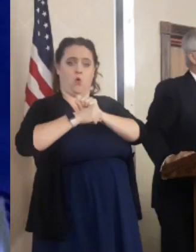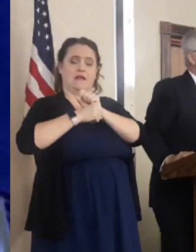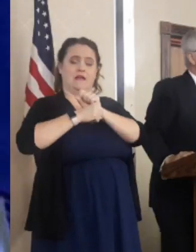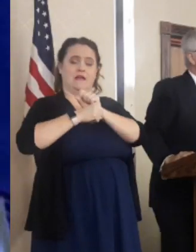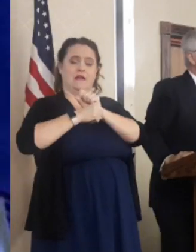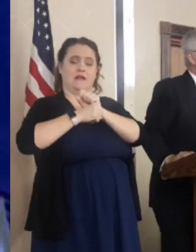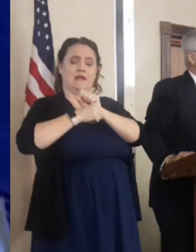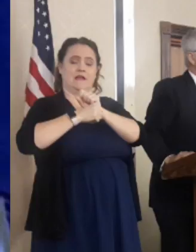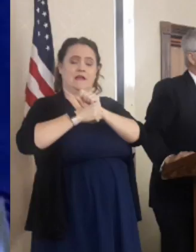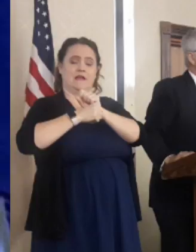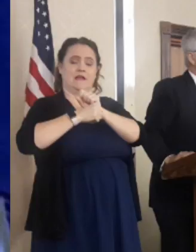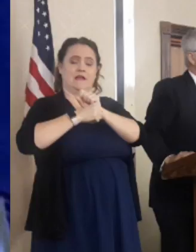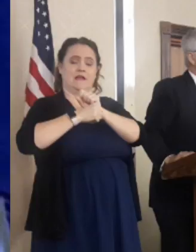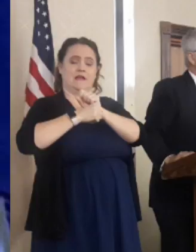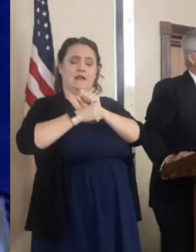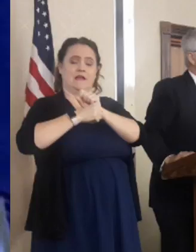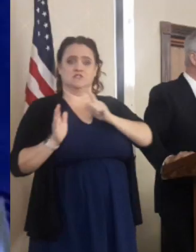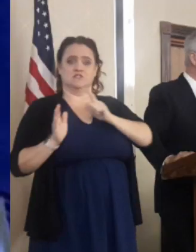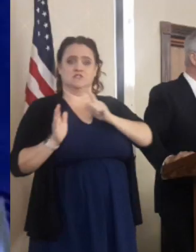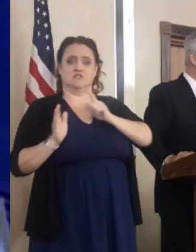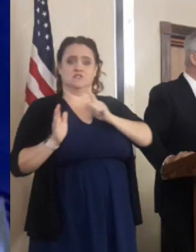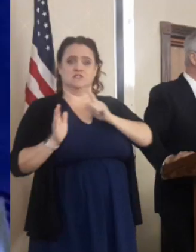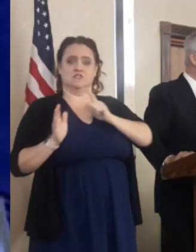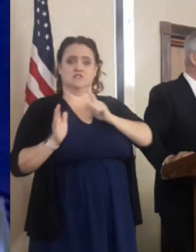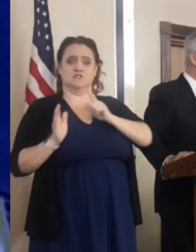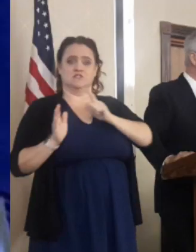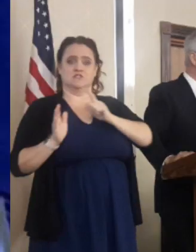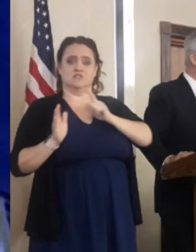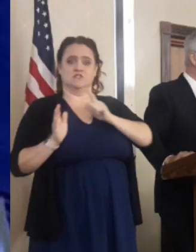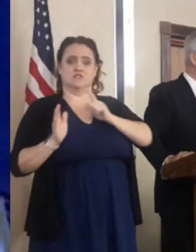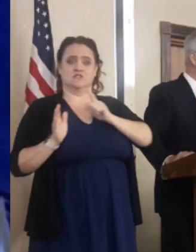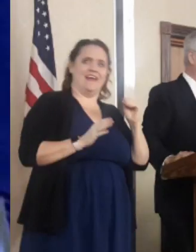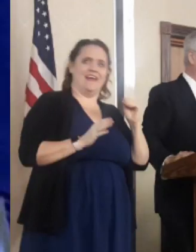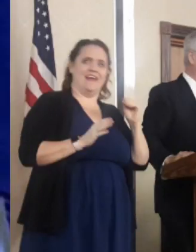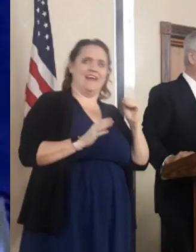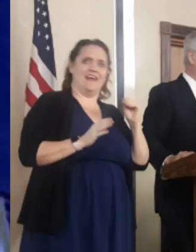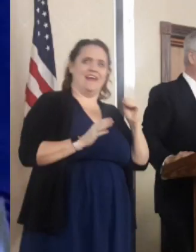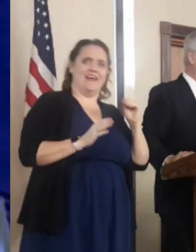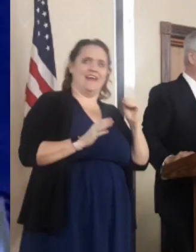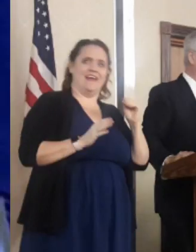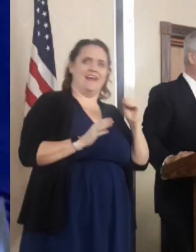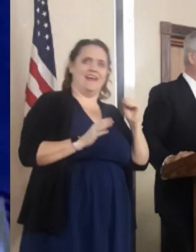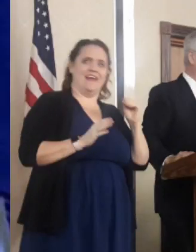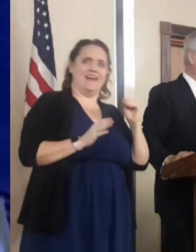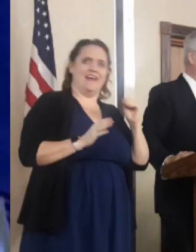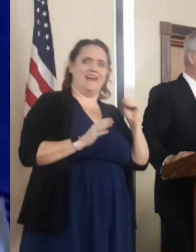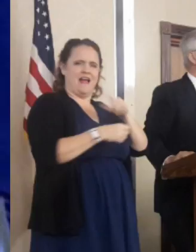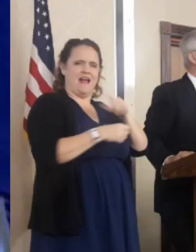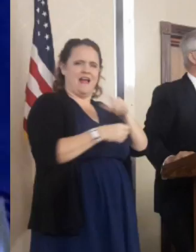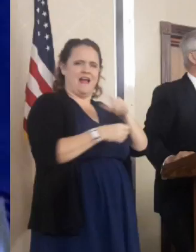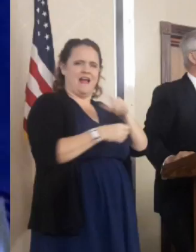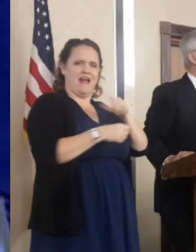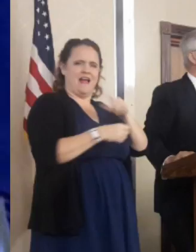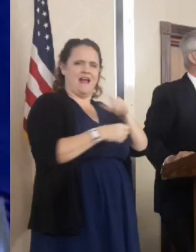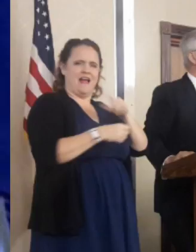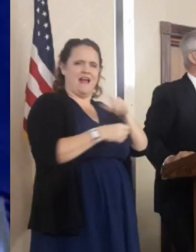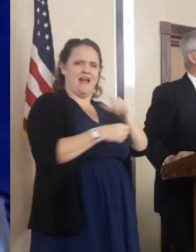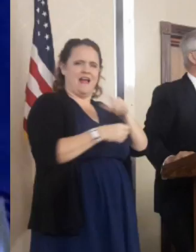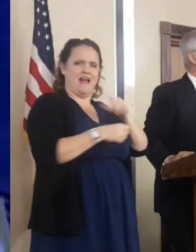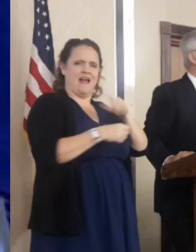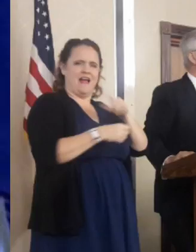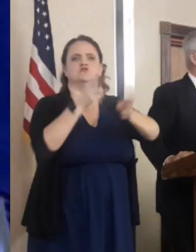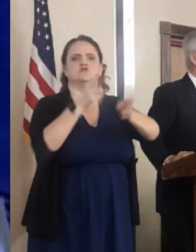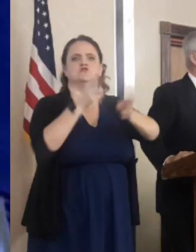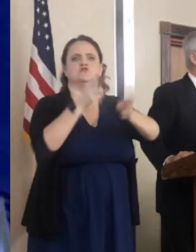legislator. And there was a purpose for that, and I think that needs to be given due consideration before we just rush and make language